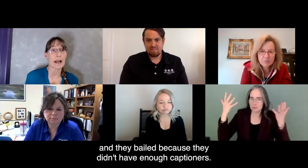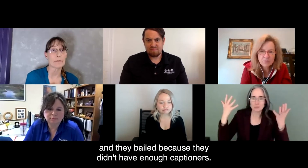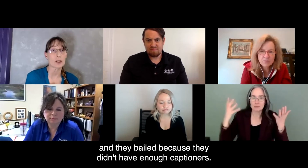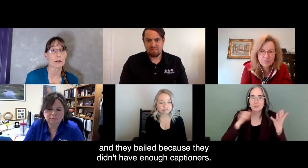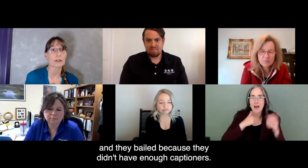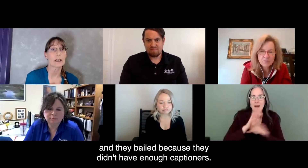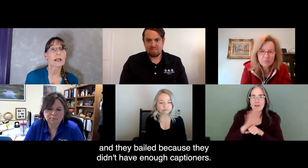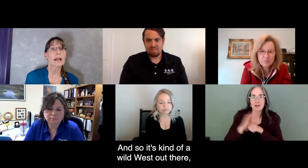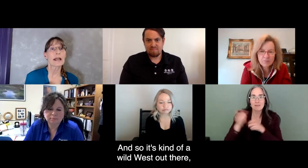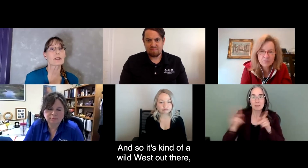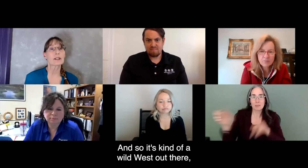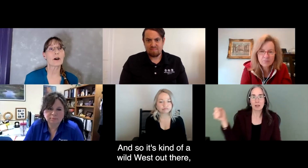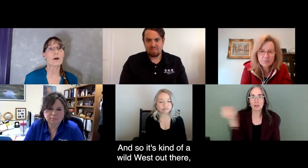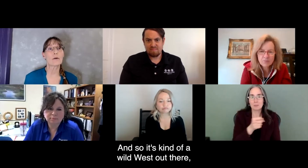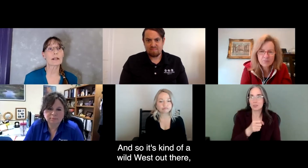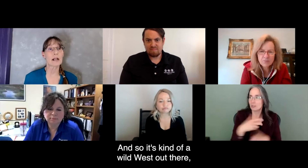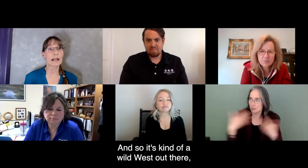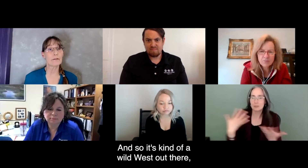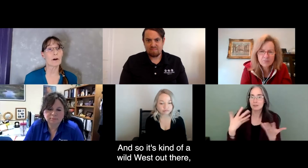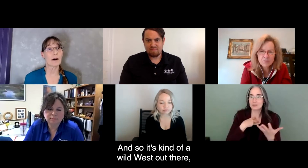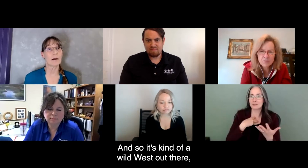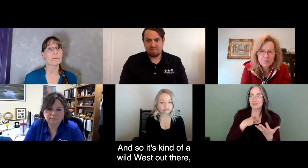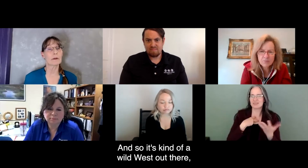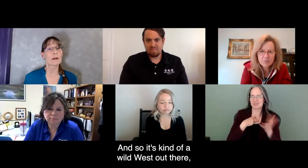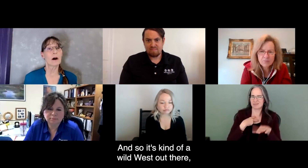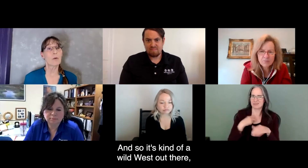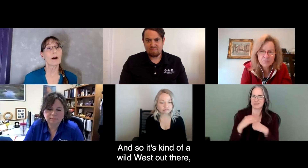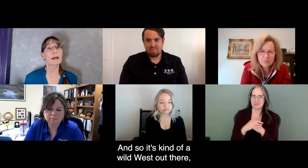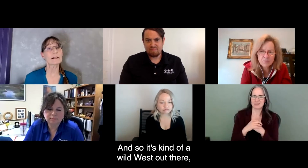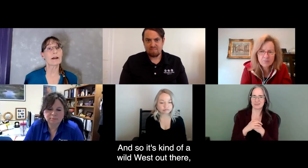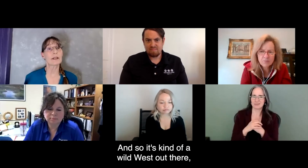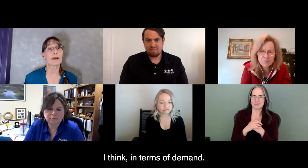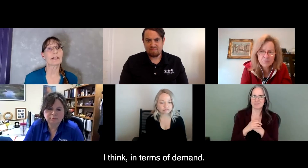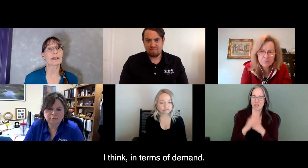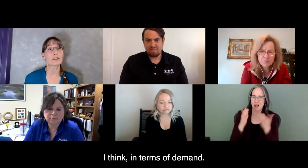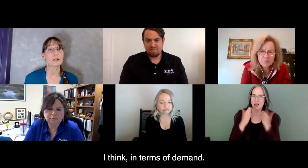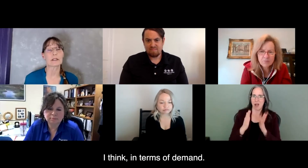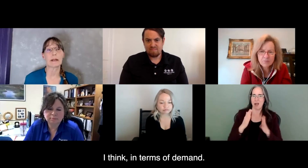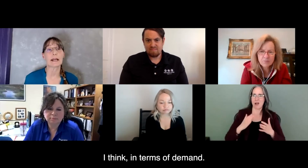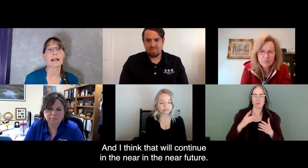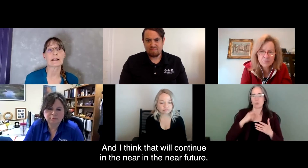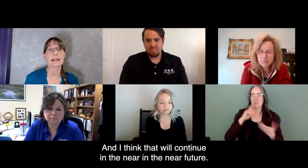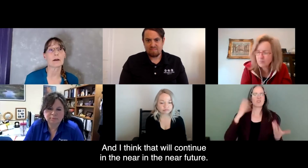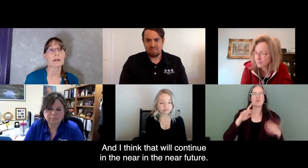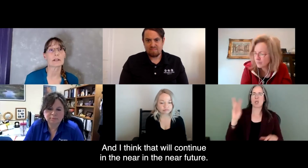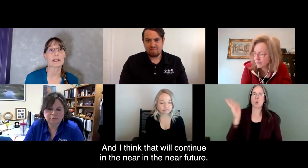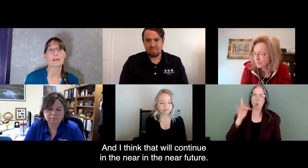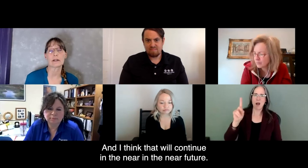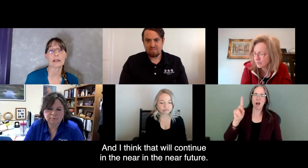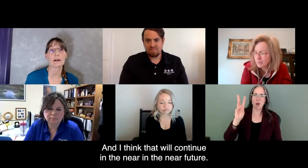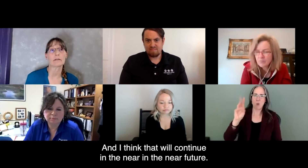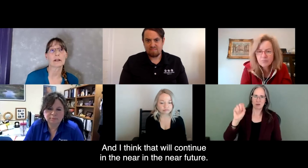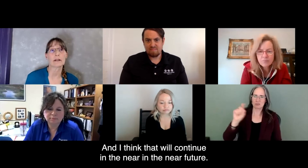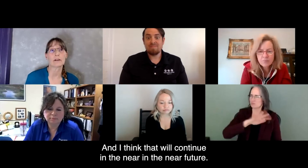enough captioners. And so it's kind of a Wild West out there, I think, in terms of demand, and I think that will continue